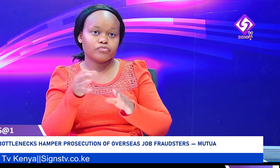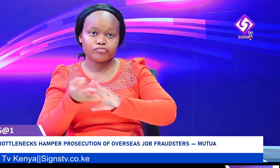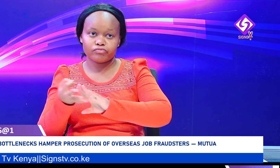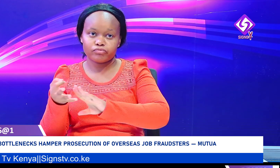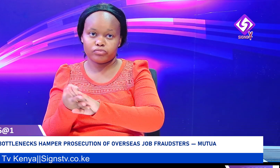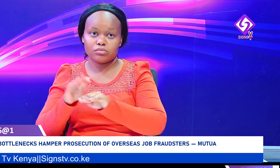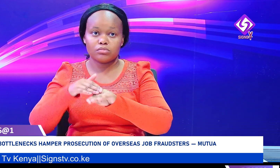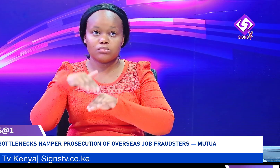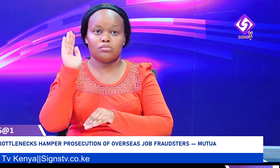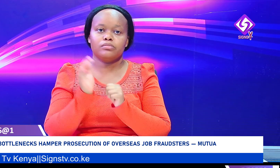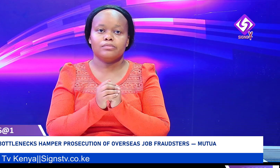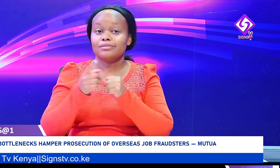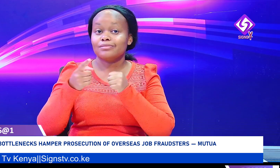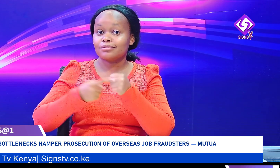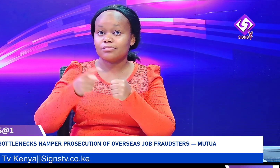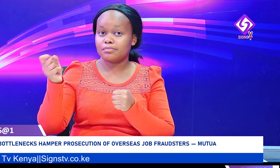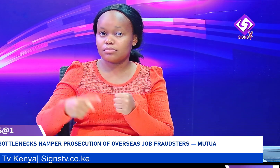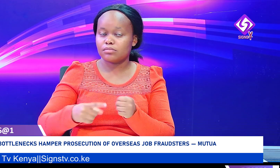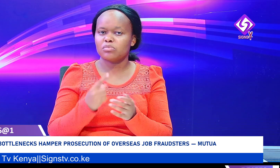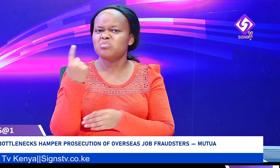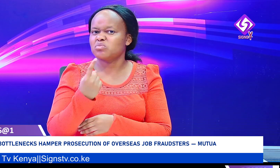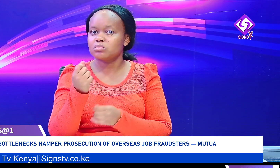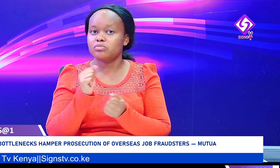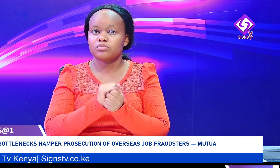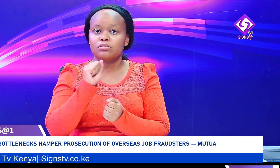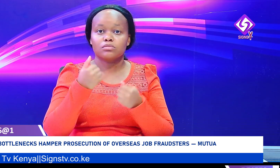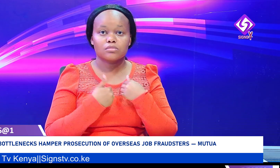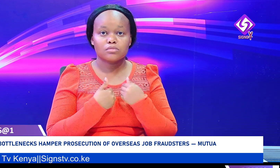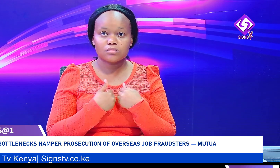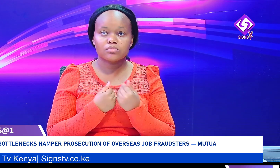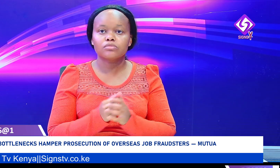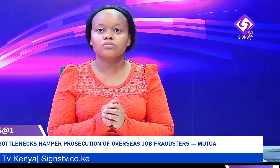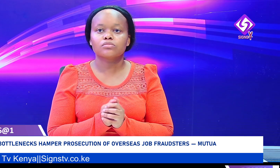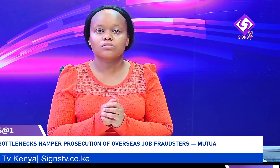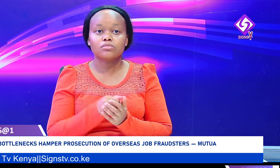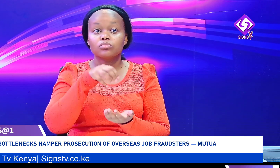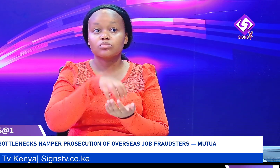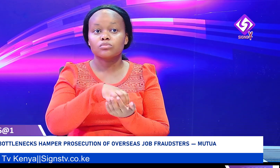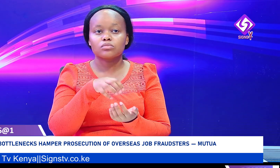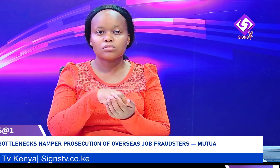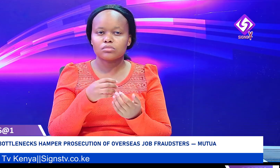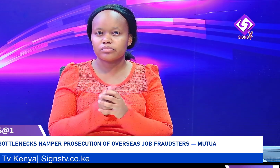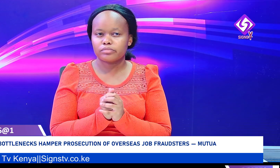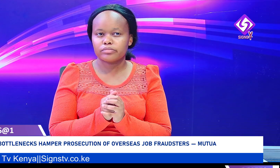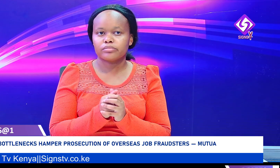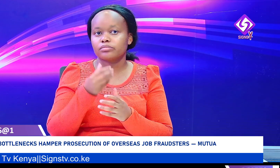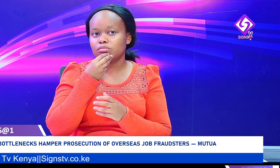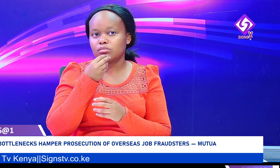390 cases filed over the past 6 months, only 15 have been concluded, a situation he describes